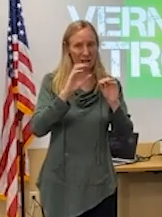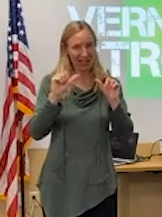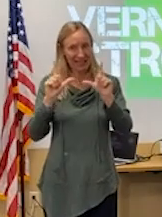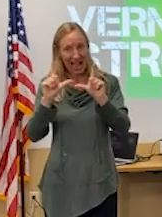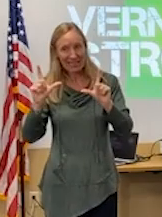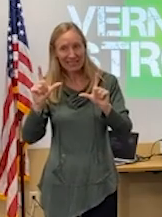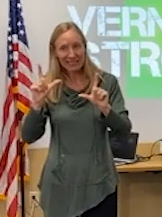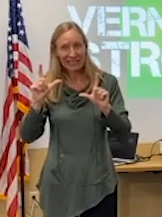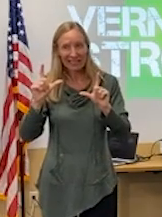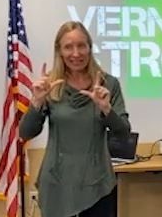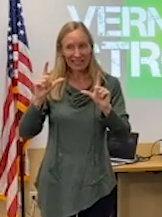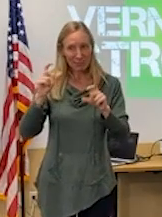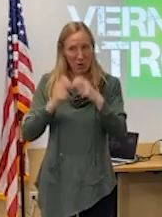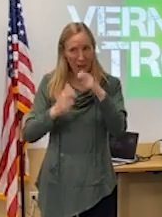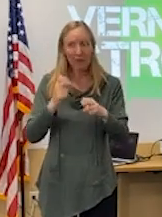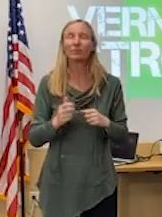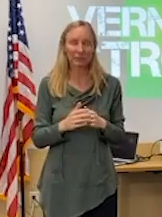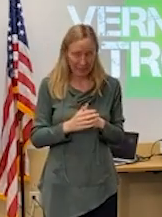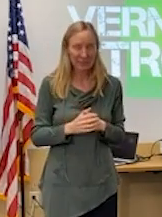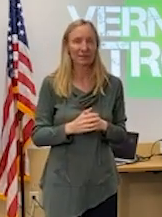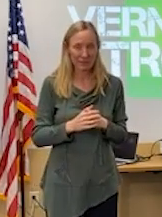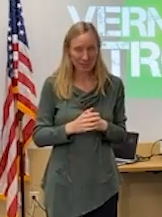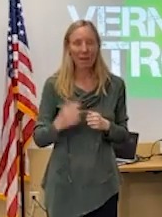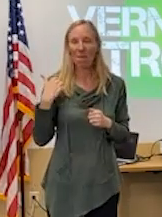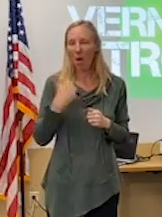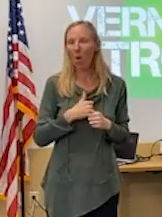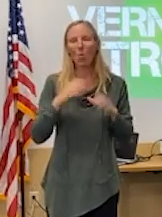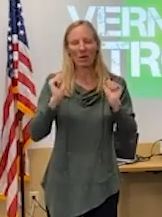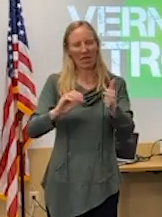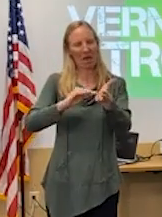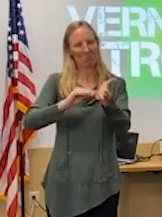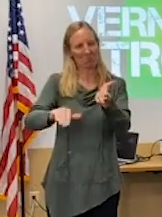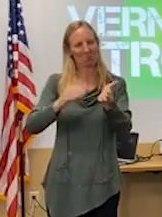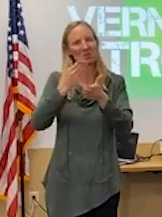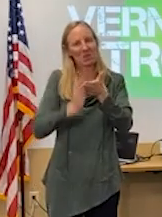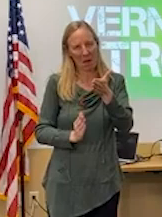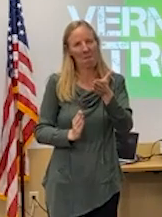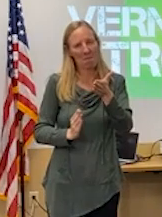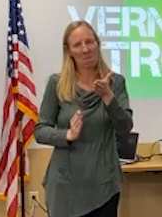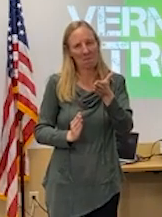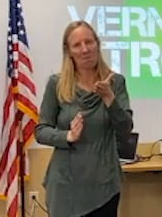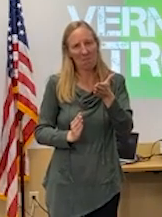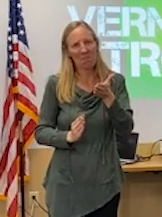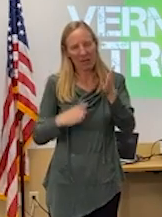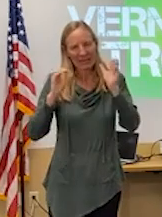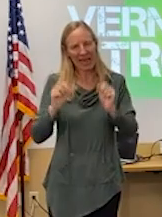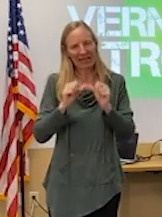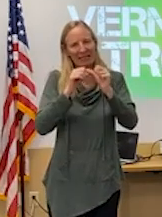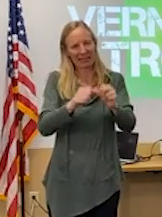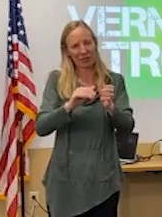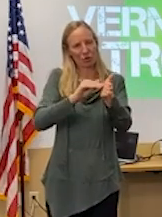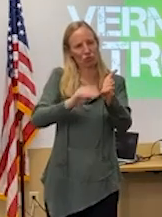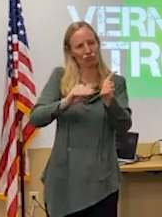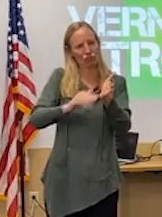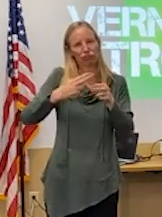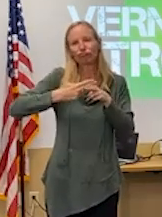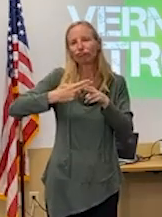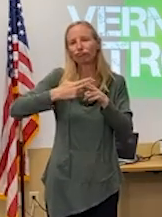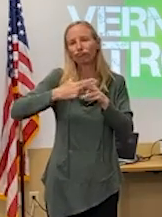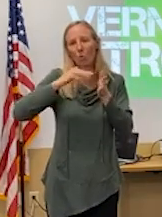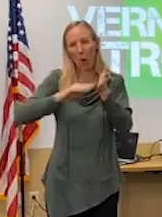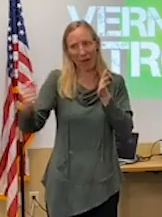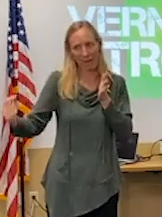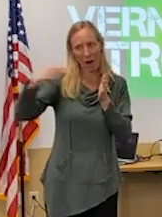issues? Yeah, but we've already alleviated some of those, and we will continue to alleviate them as they come